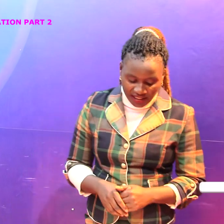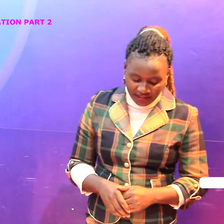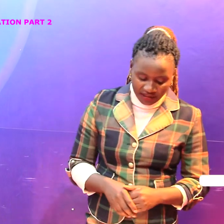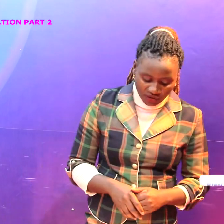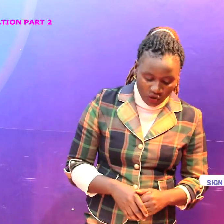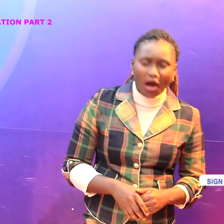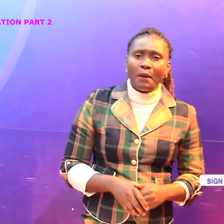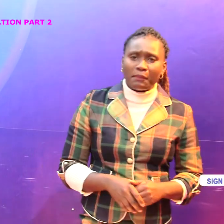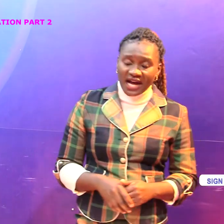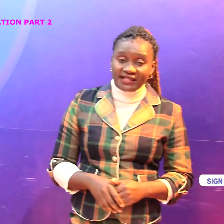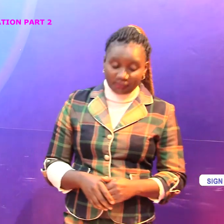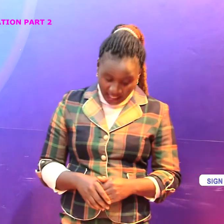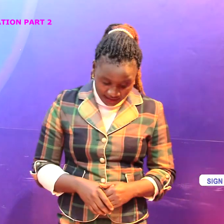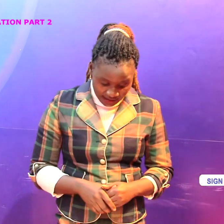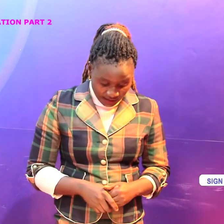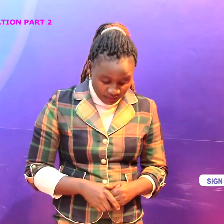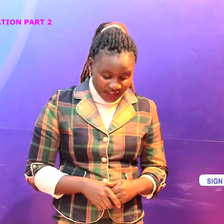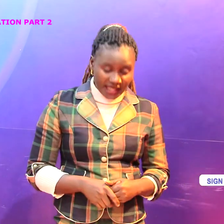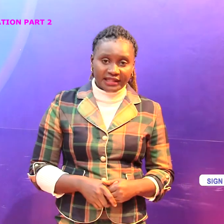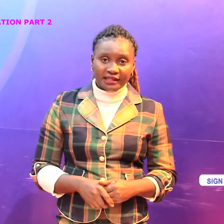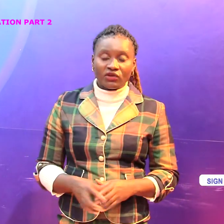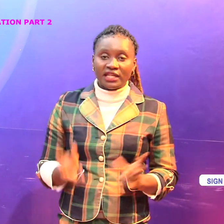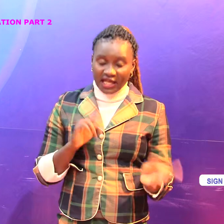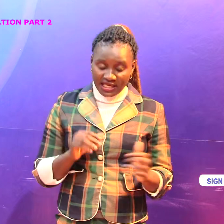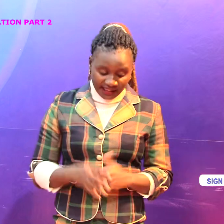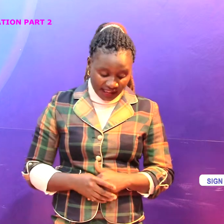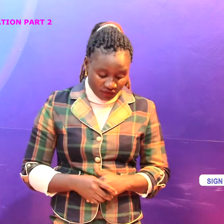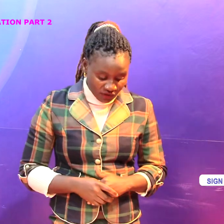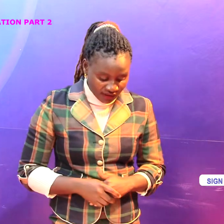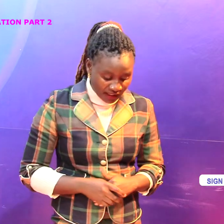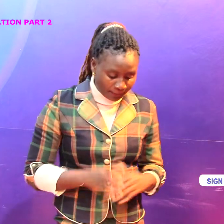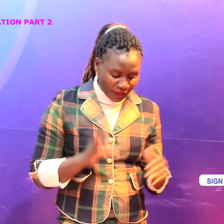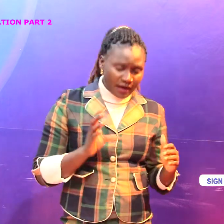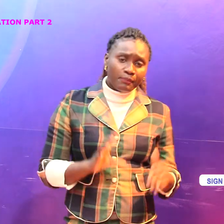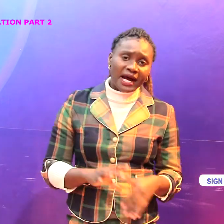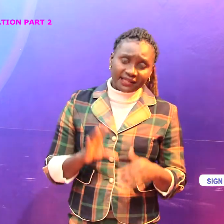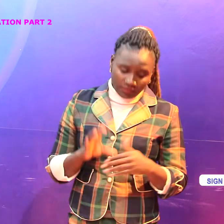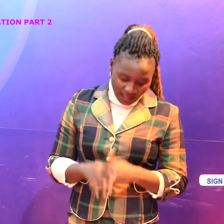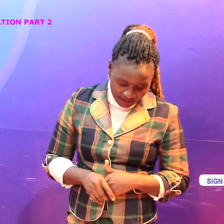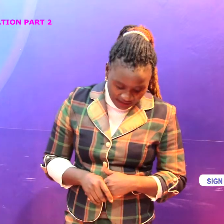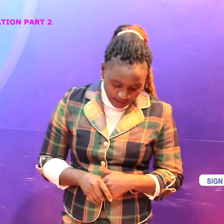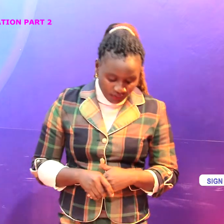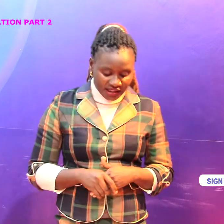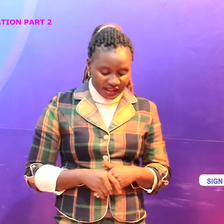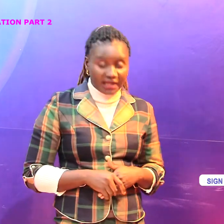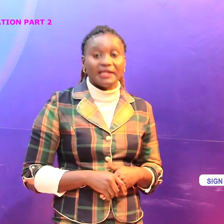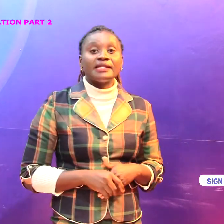judge. So past man pretend. So in Kenya Sign Language, you say past man pretend,